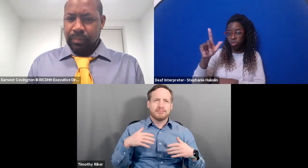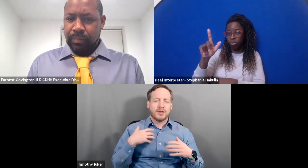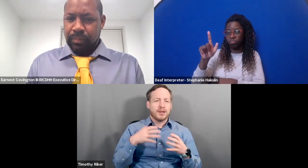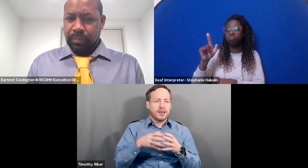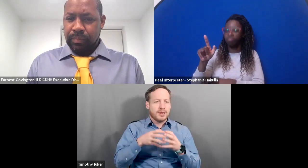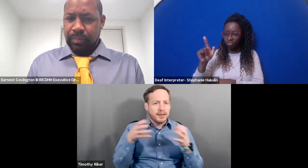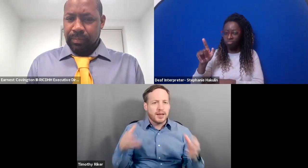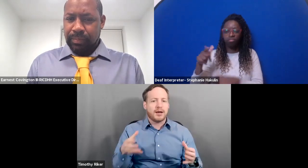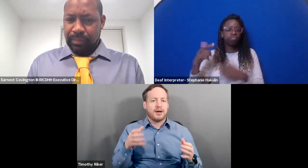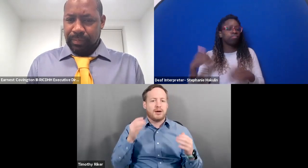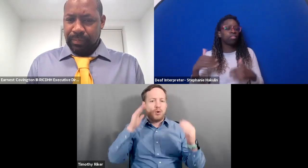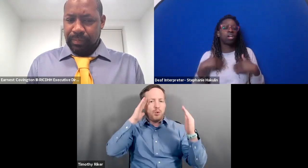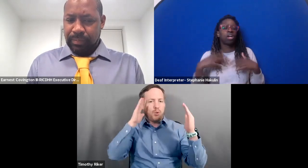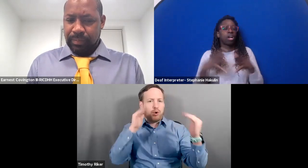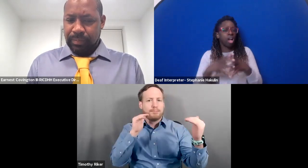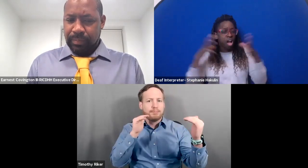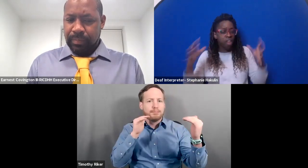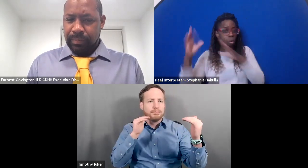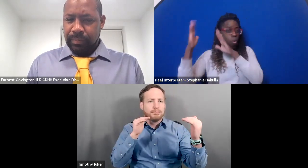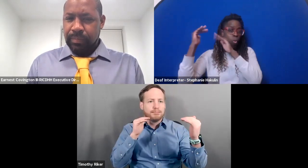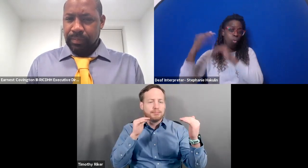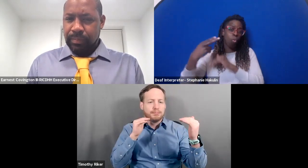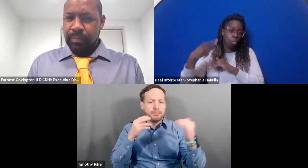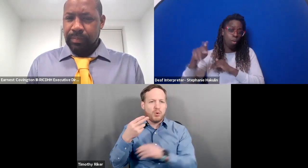But for 2021,